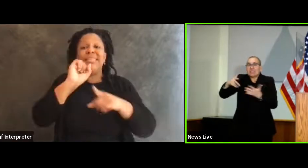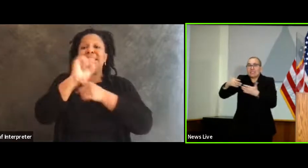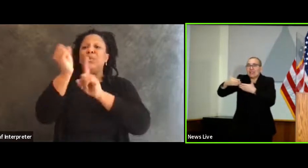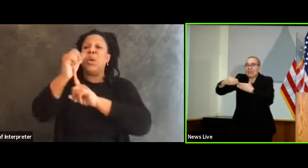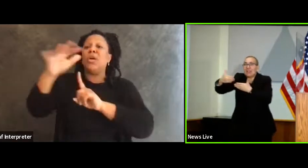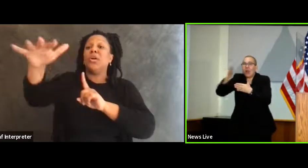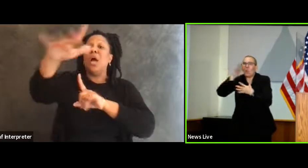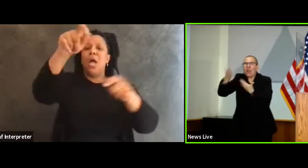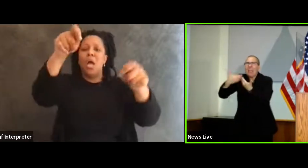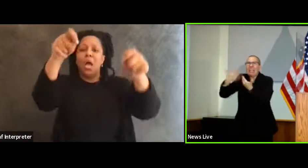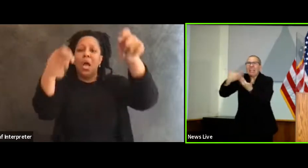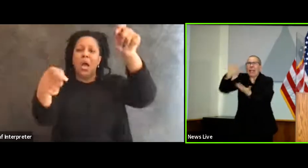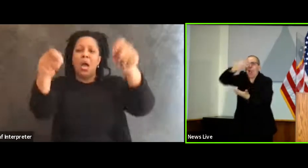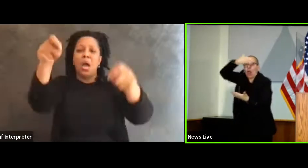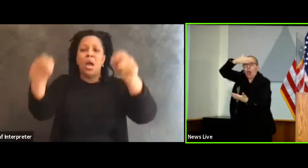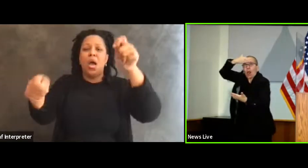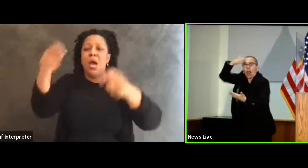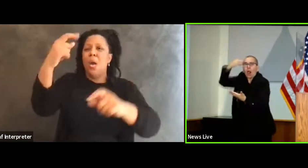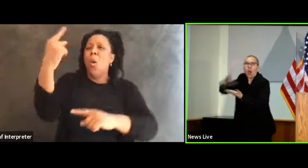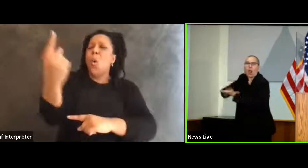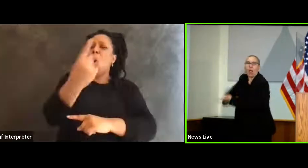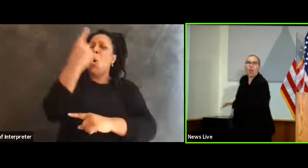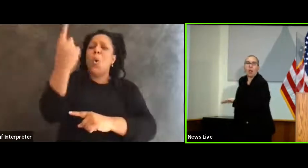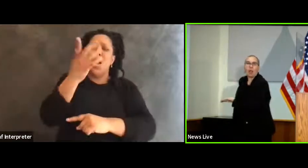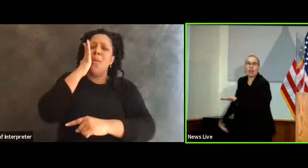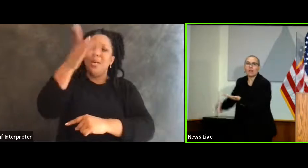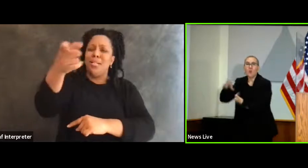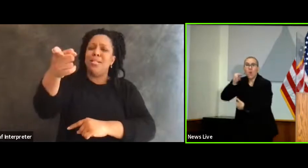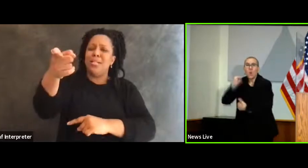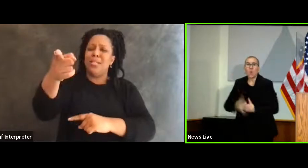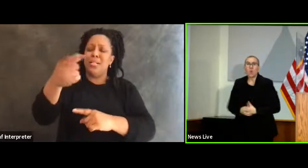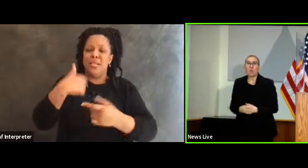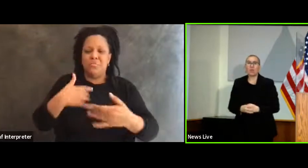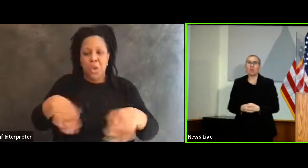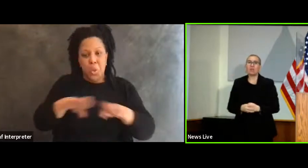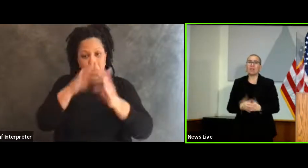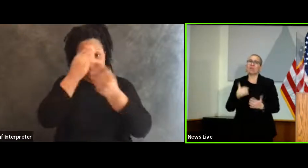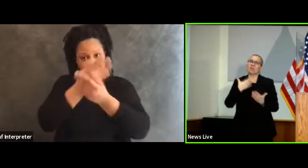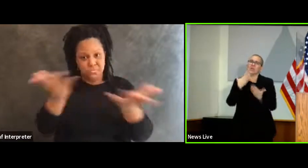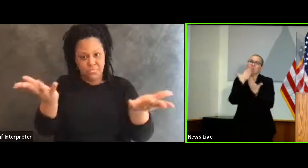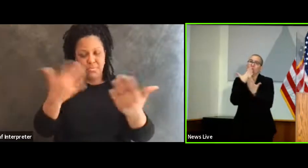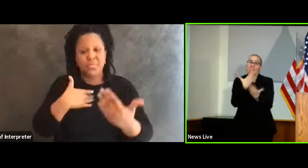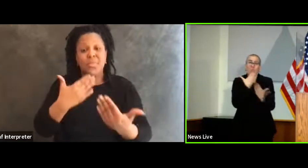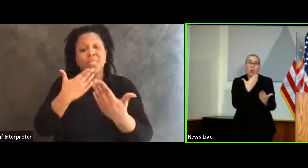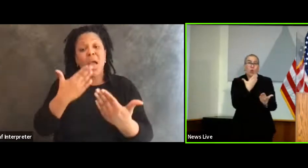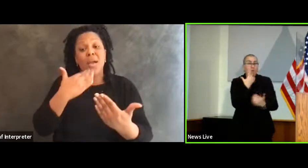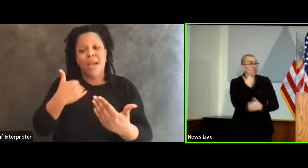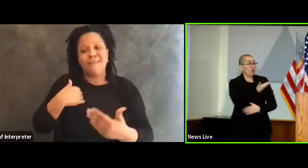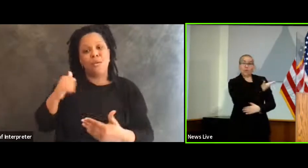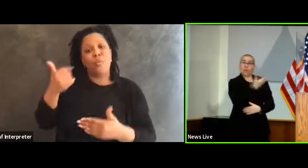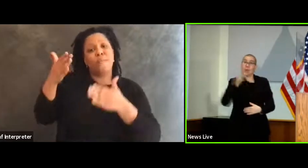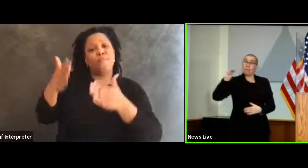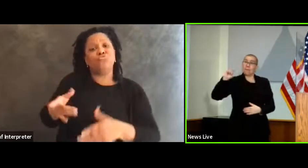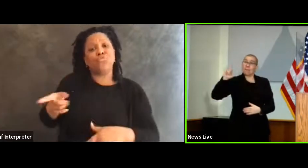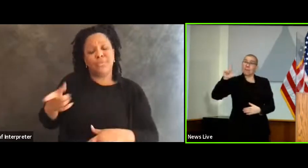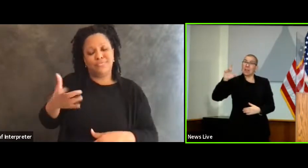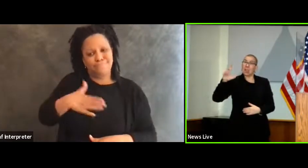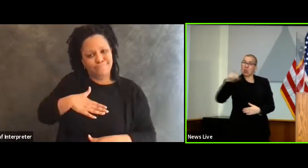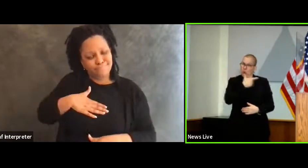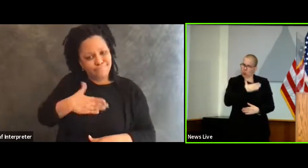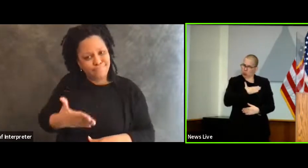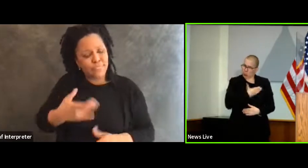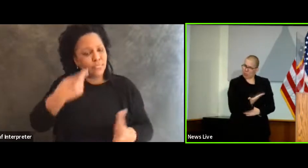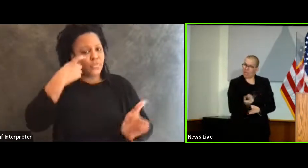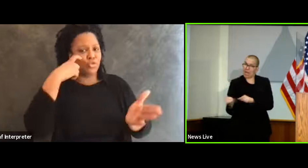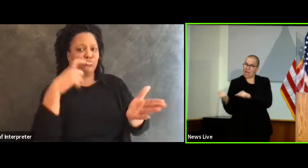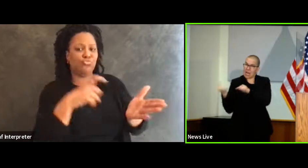With my comments of saying I'm thankful that there is a person who's willing to work across the aisle because they see the importance of us being one